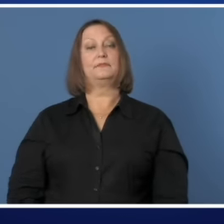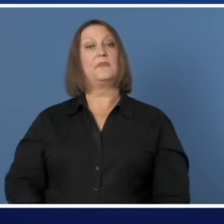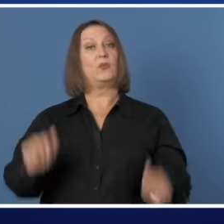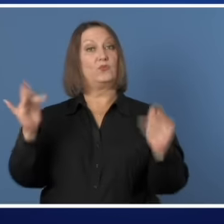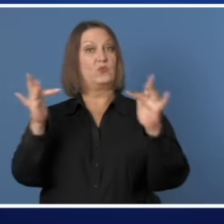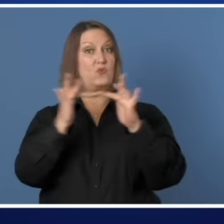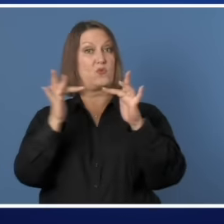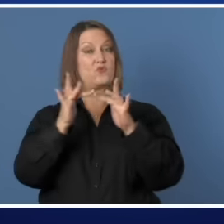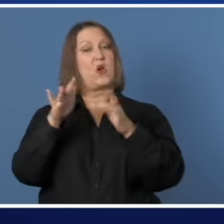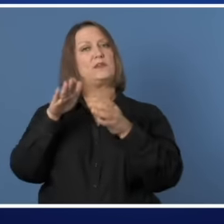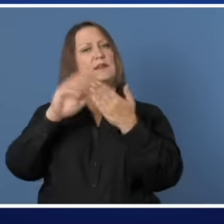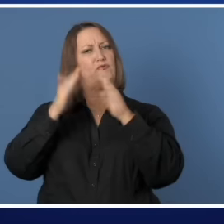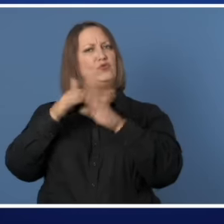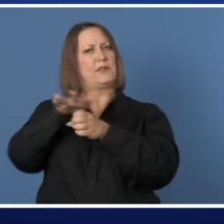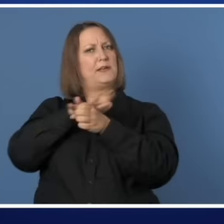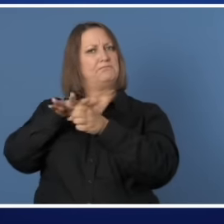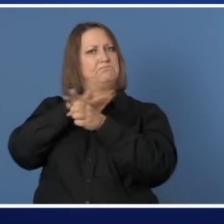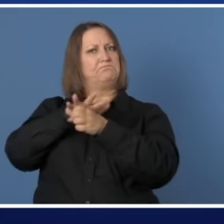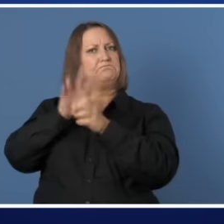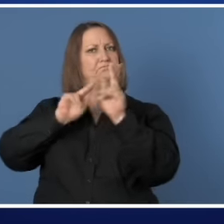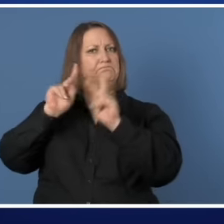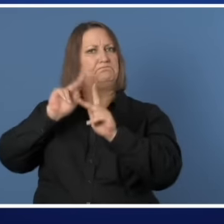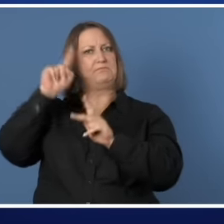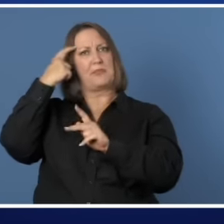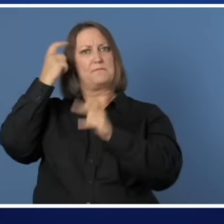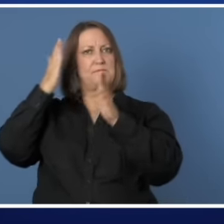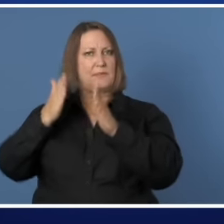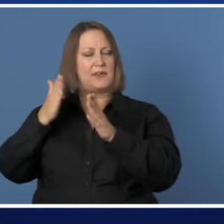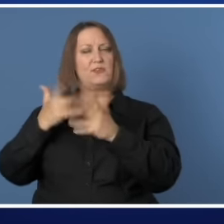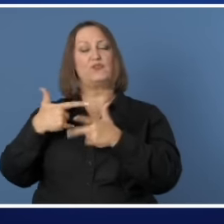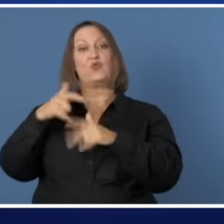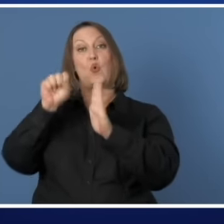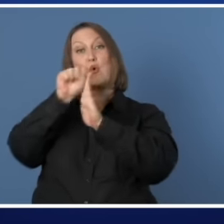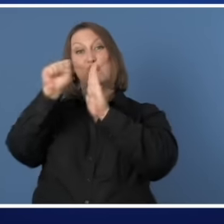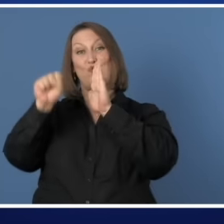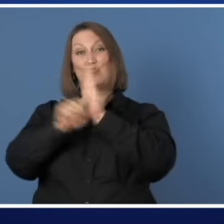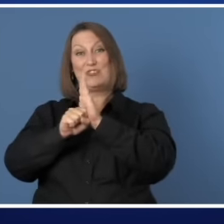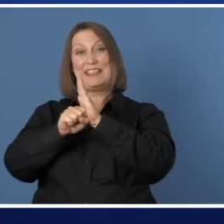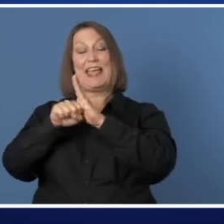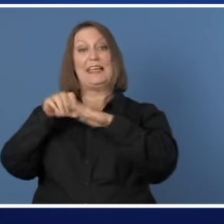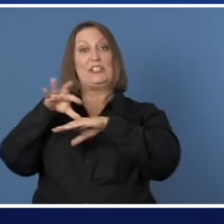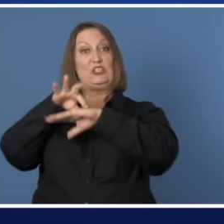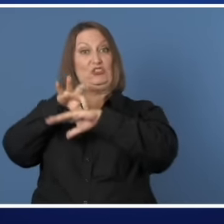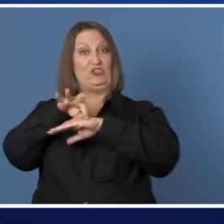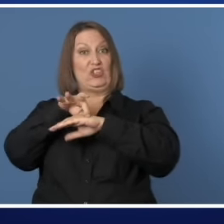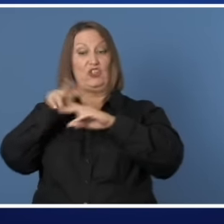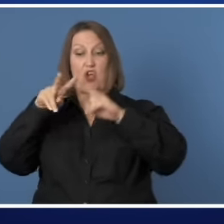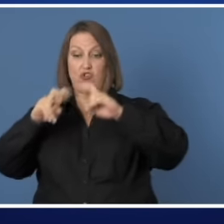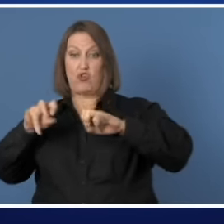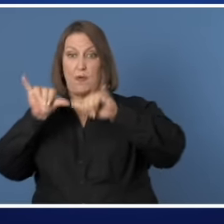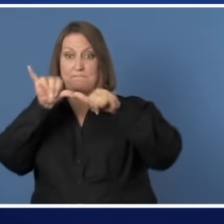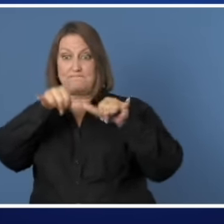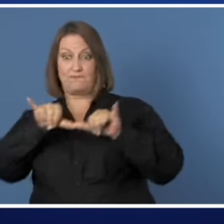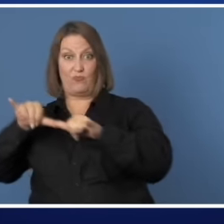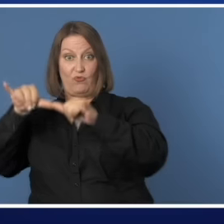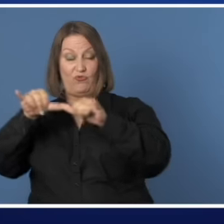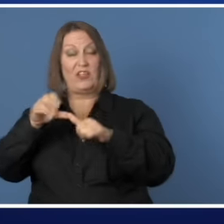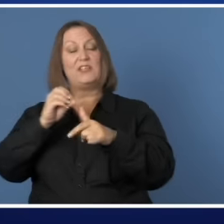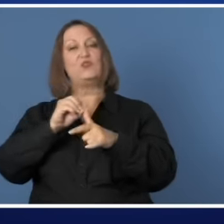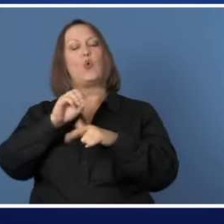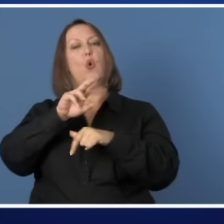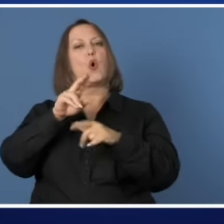Contact local officials, state geological surveys, or departments of natural resources,